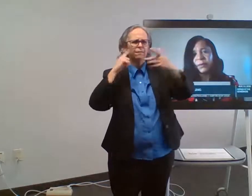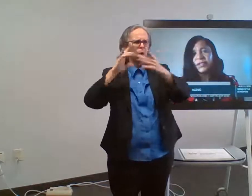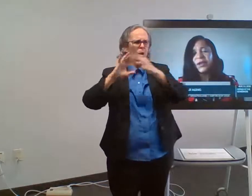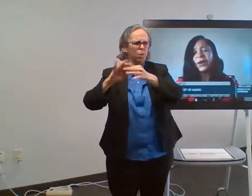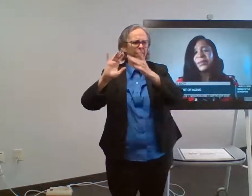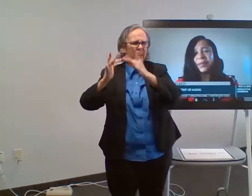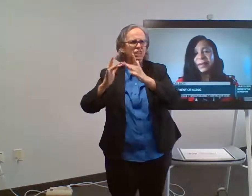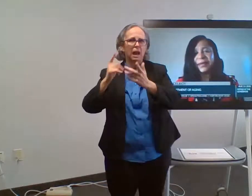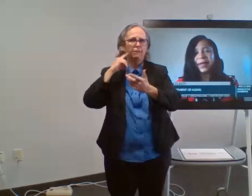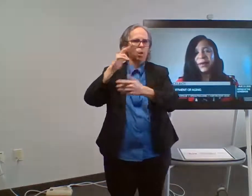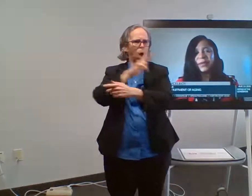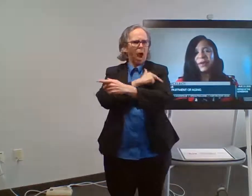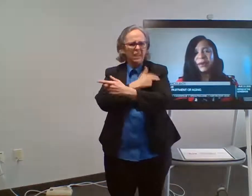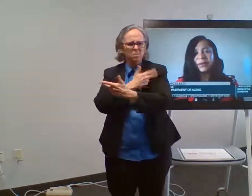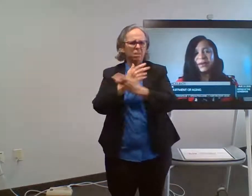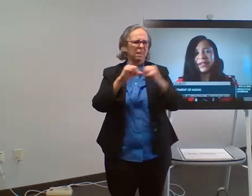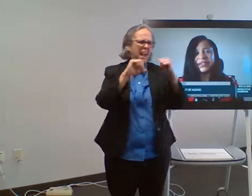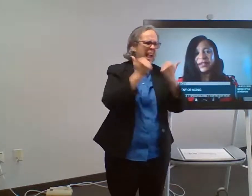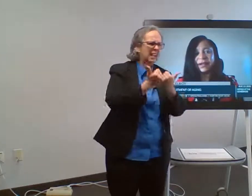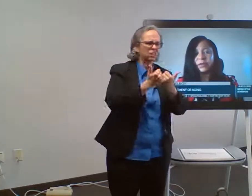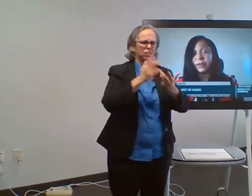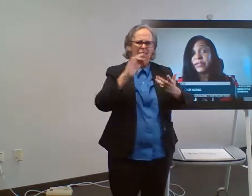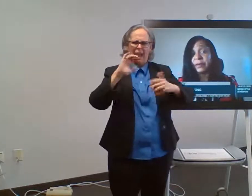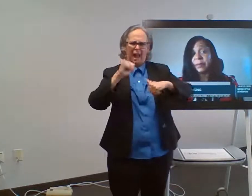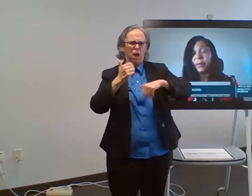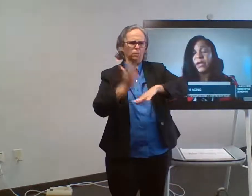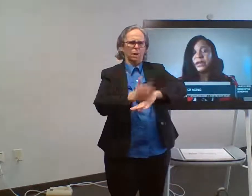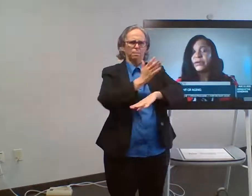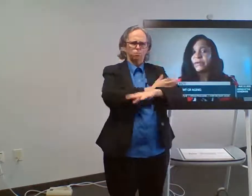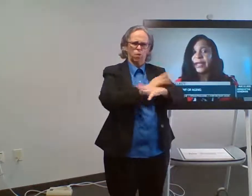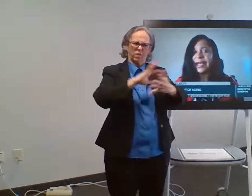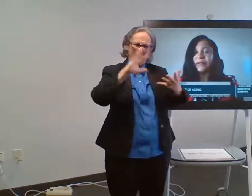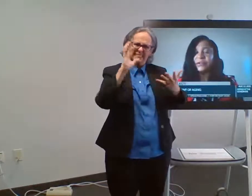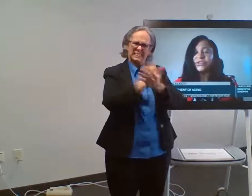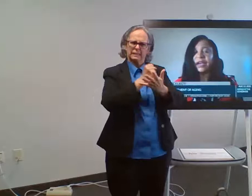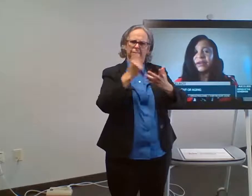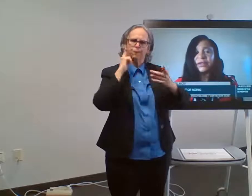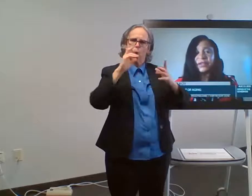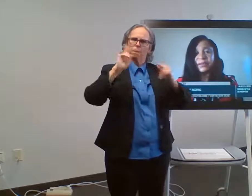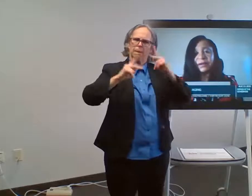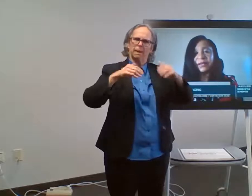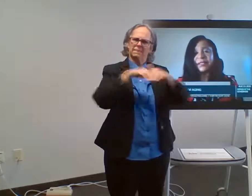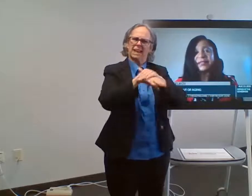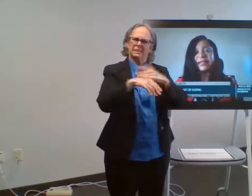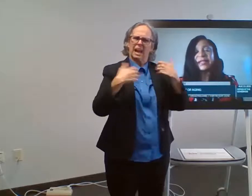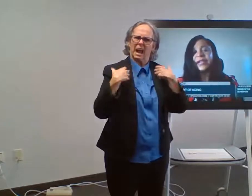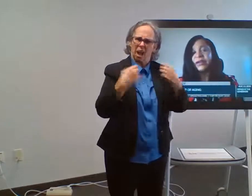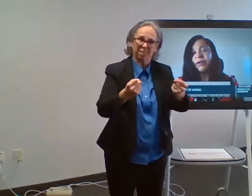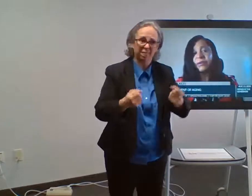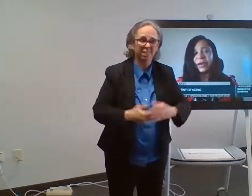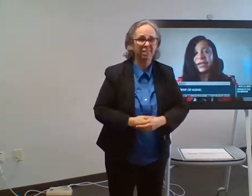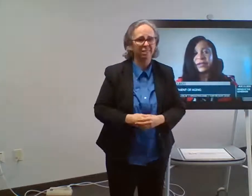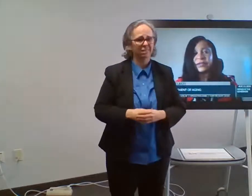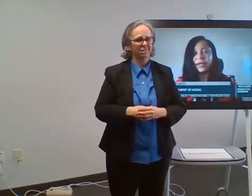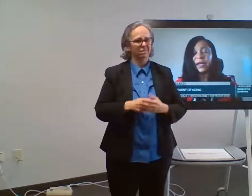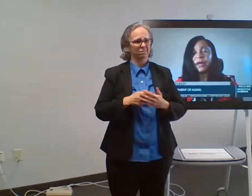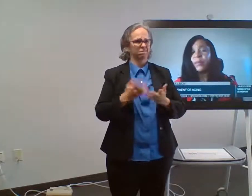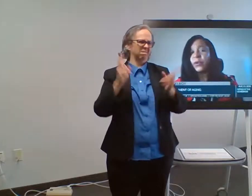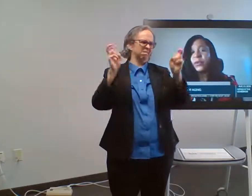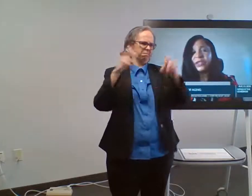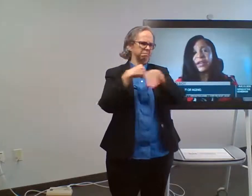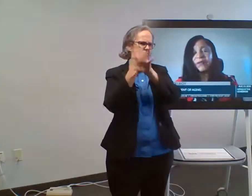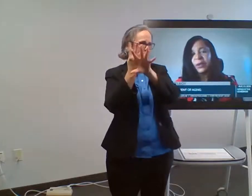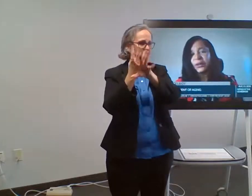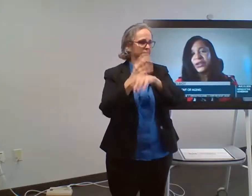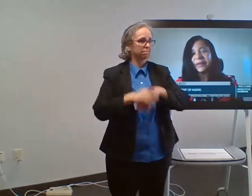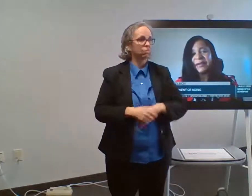the performance on public health priorities. For example, to affect adverse childhood experiences and kindergarten readiness,